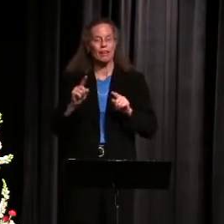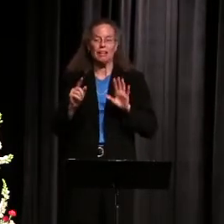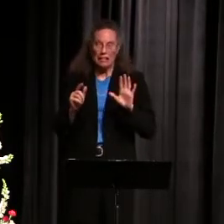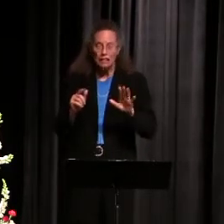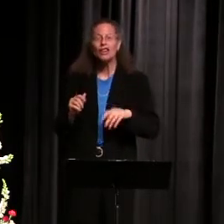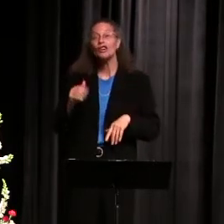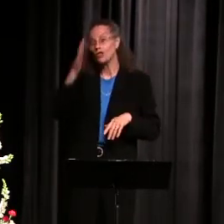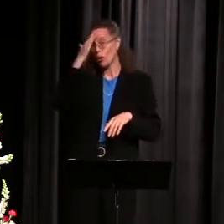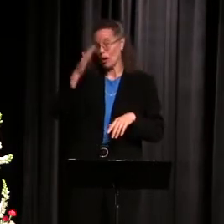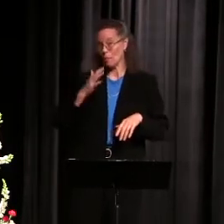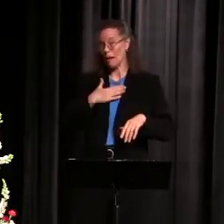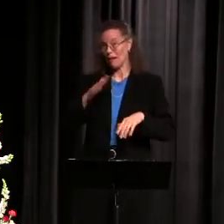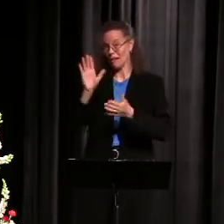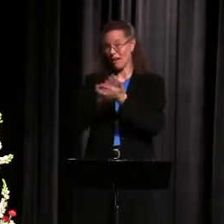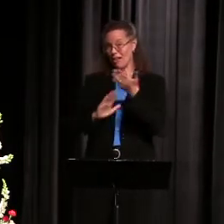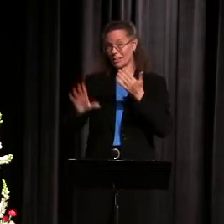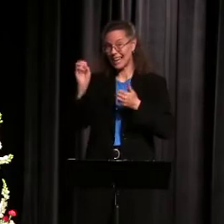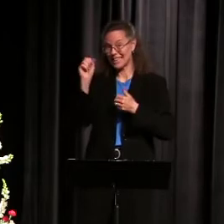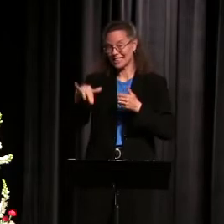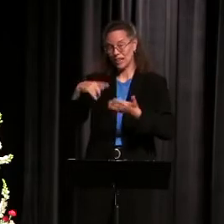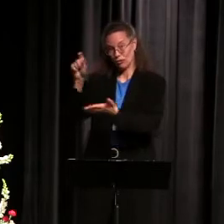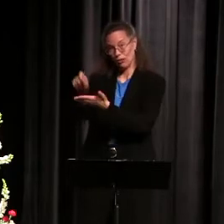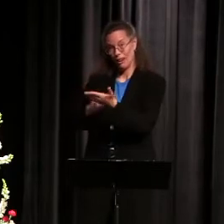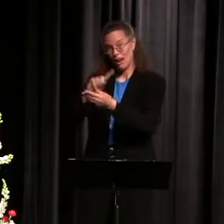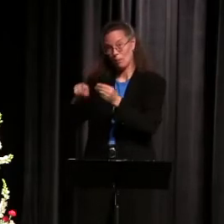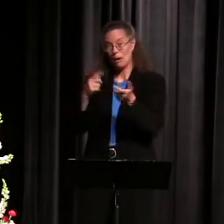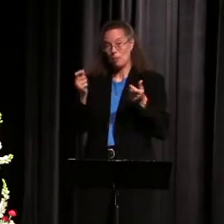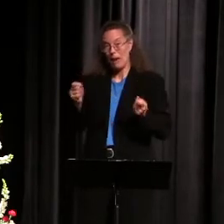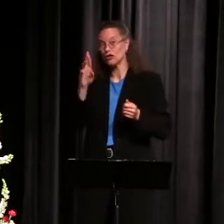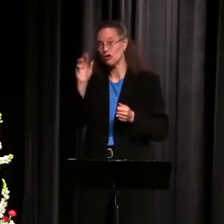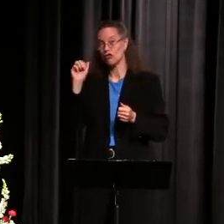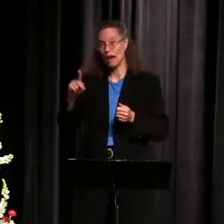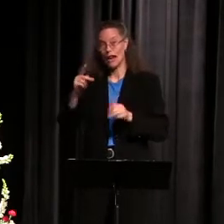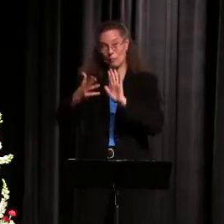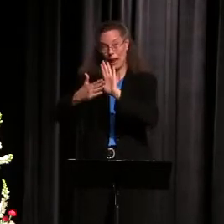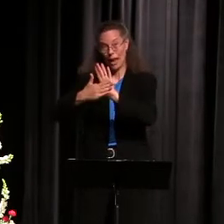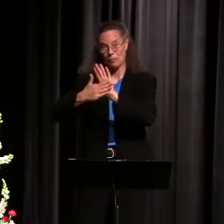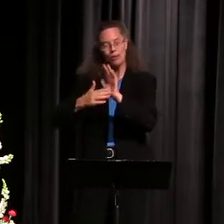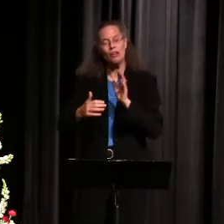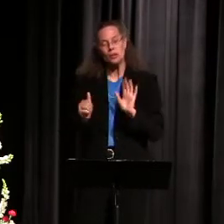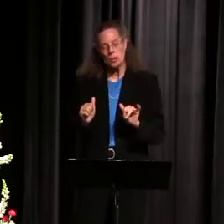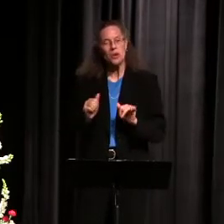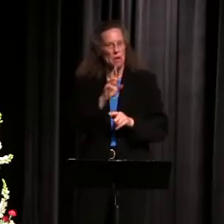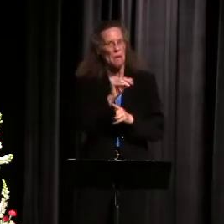I did write my college essay on managing a high school rap label. Rest in peace, Fairport's finals.